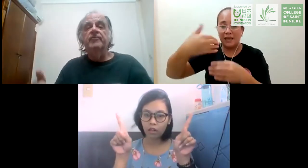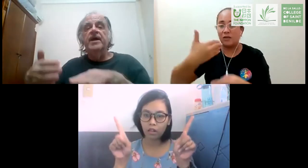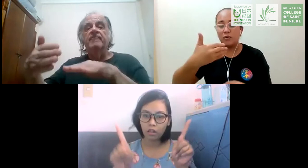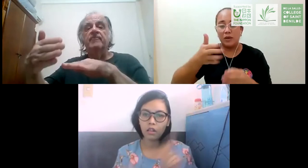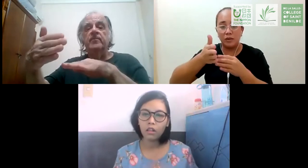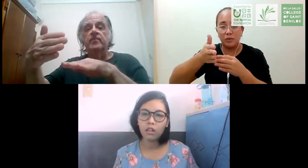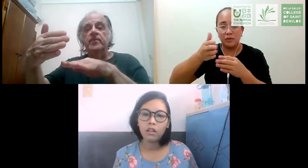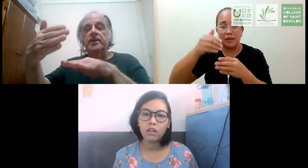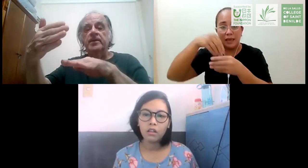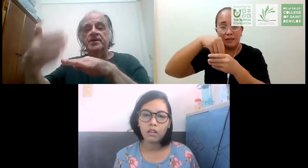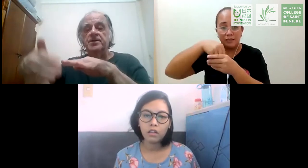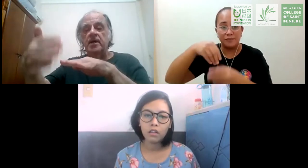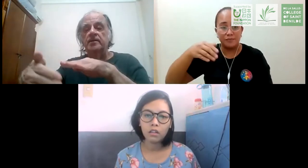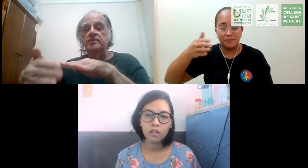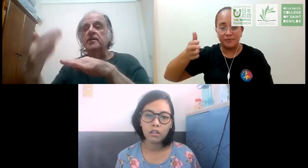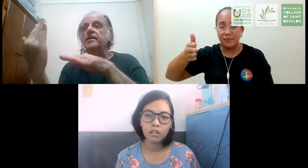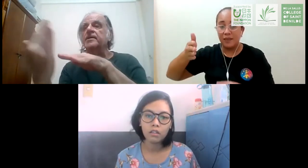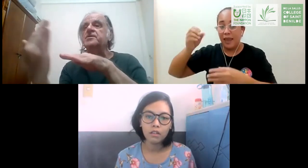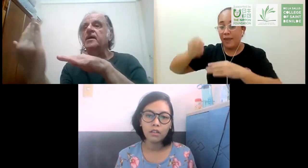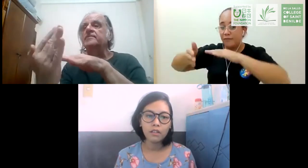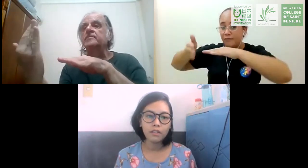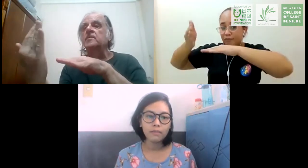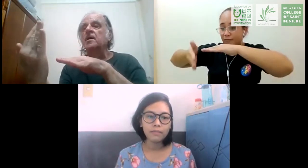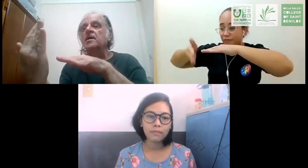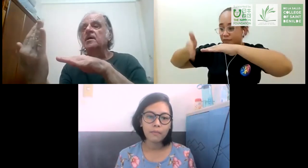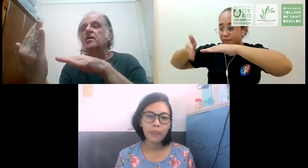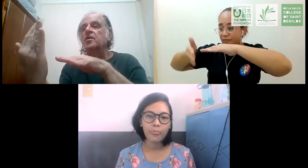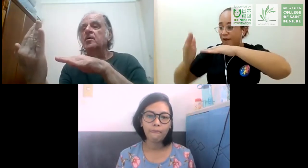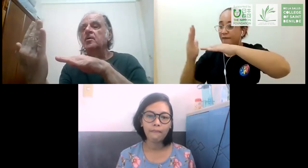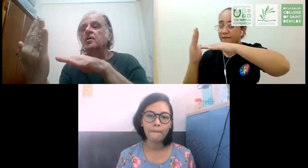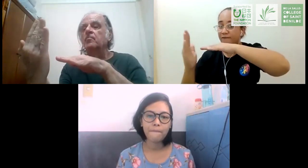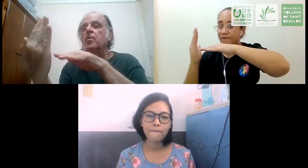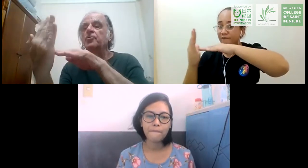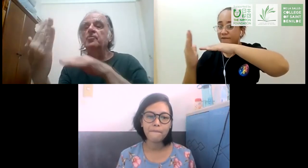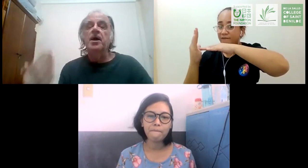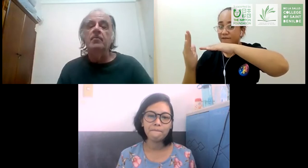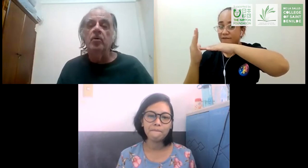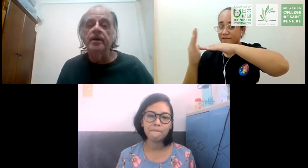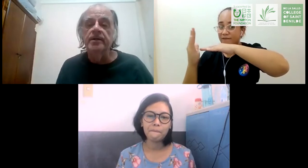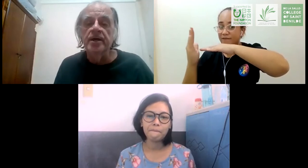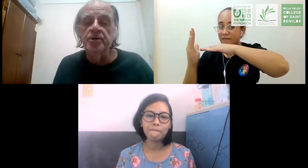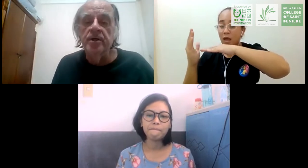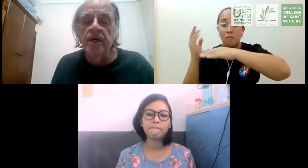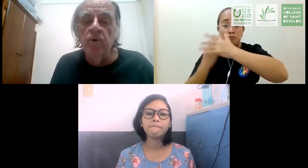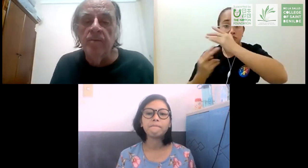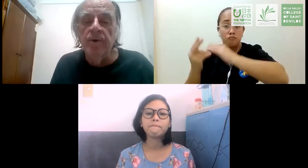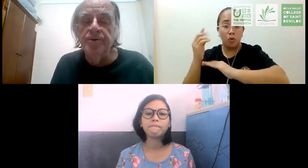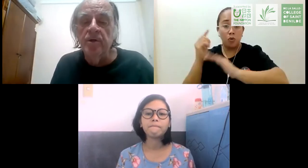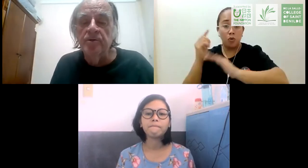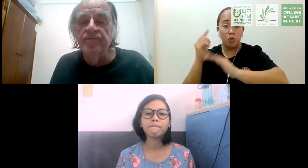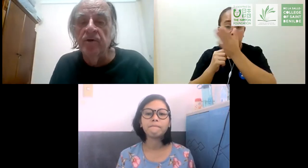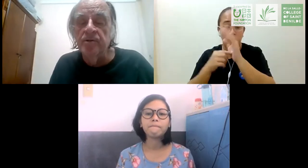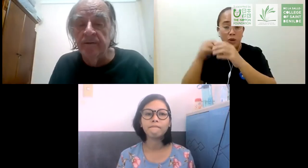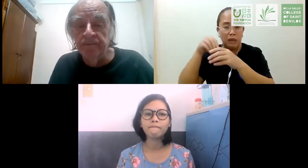And then if we have this sign and this sign, both are palm orientation inward, but